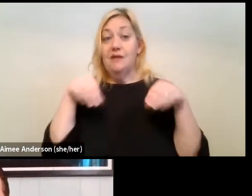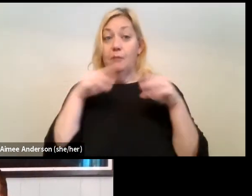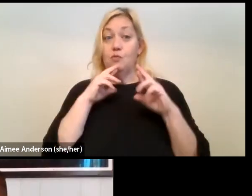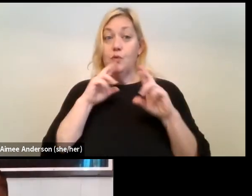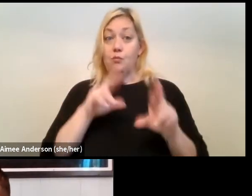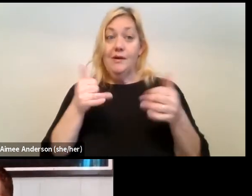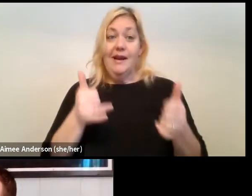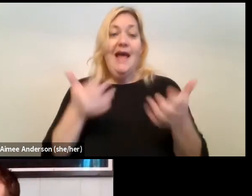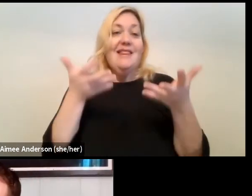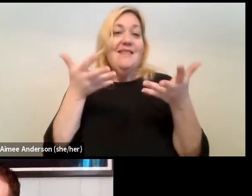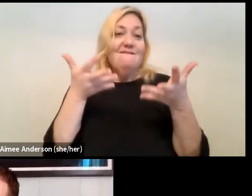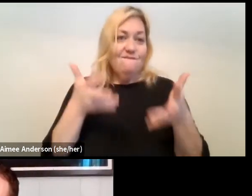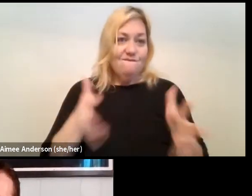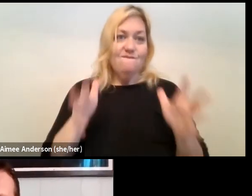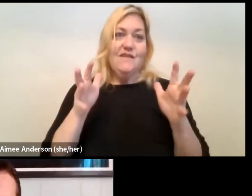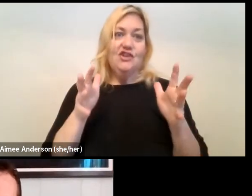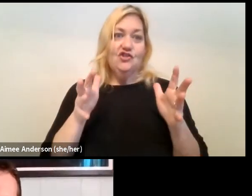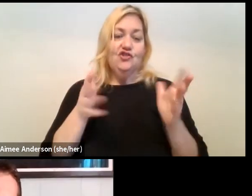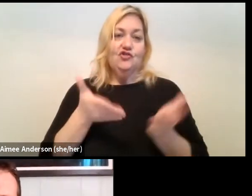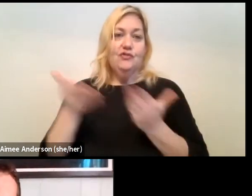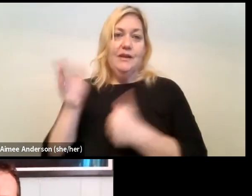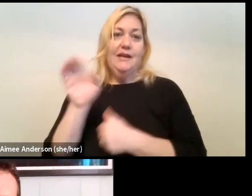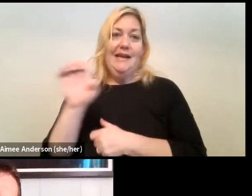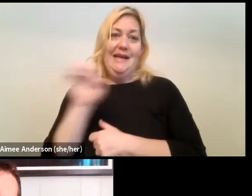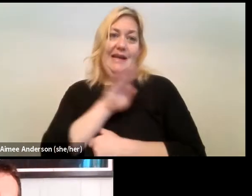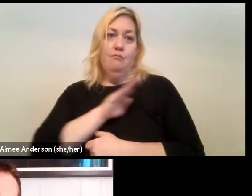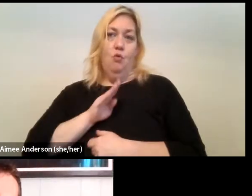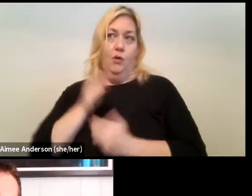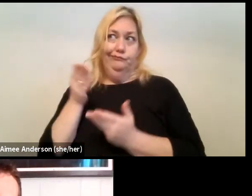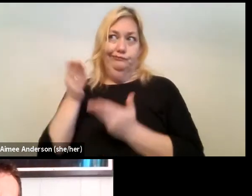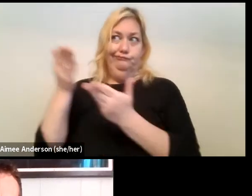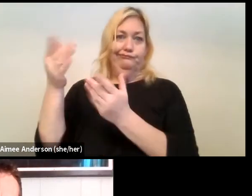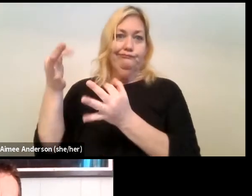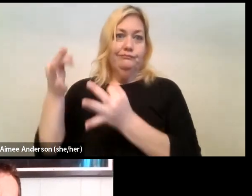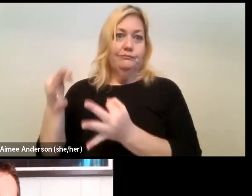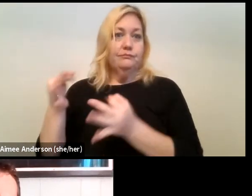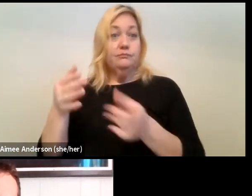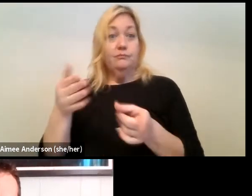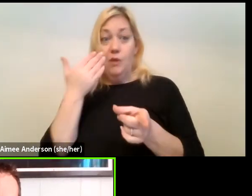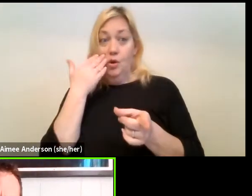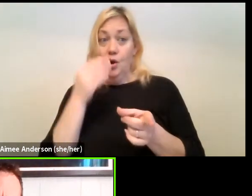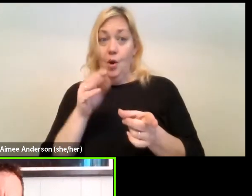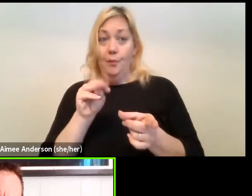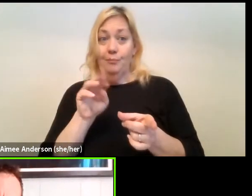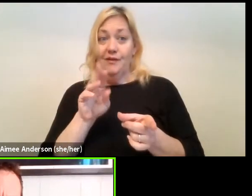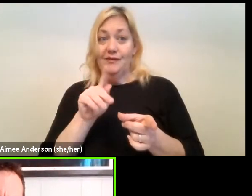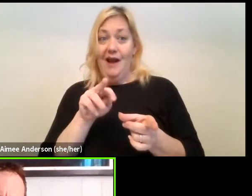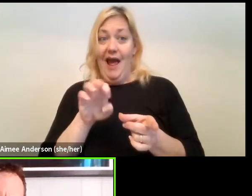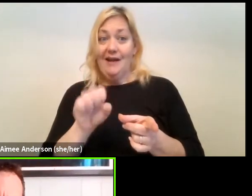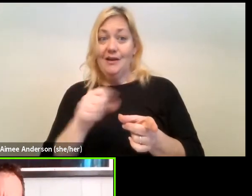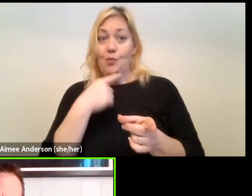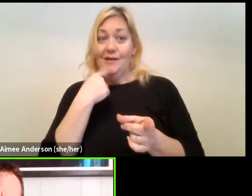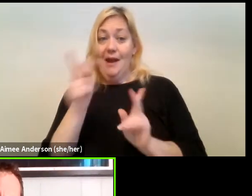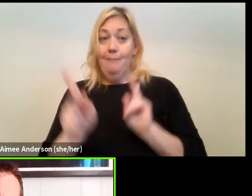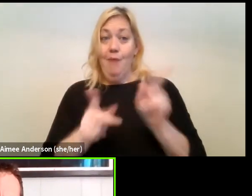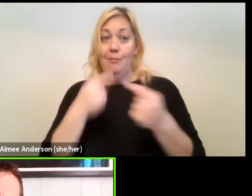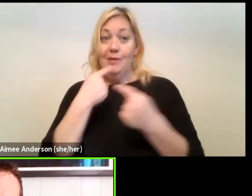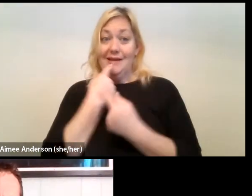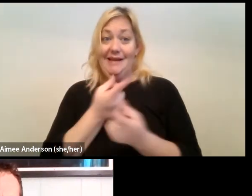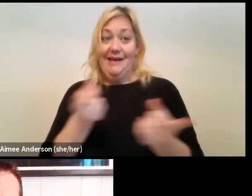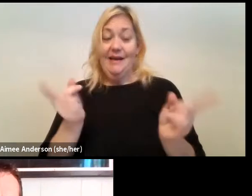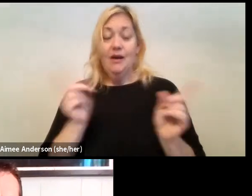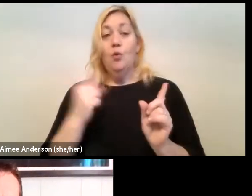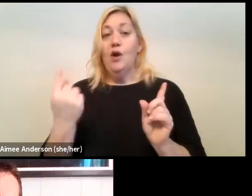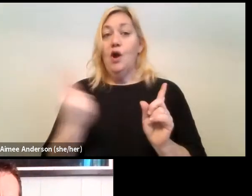will be they'll be in the hands of the e-board. Now, as you know, Mr. Atkins, and I want to say this publicly, this has been the way we've